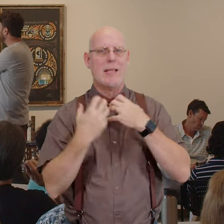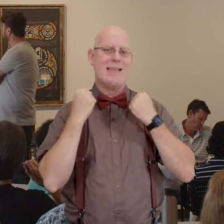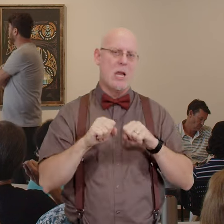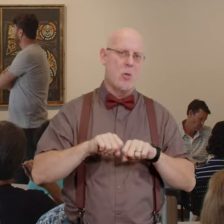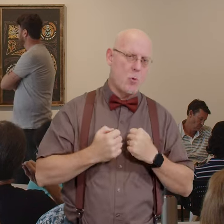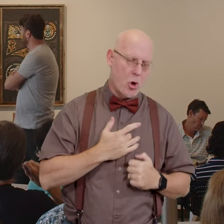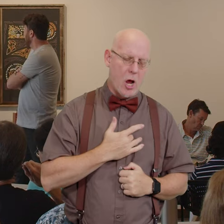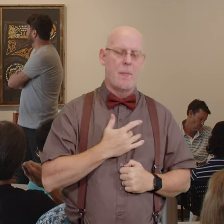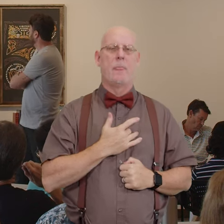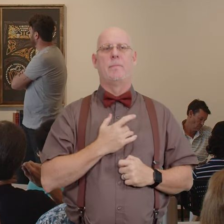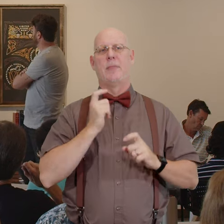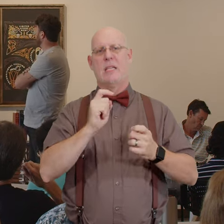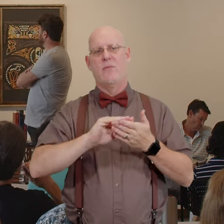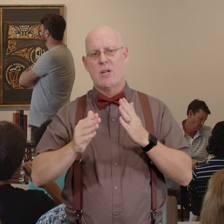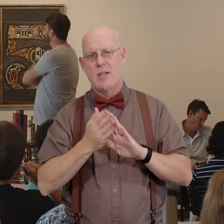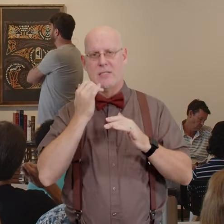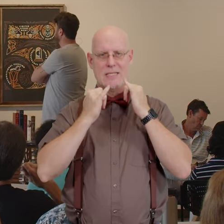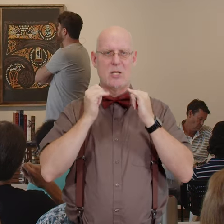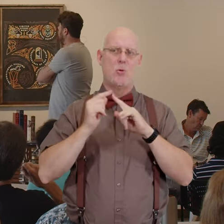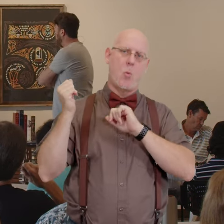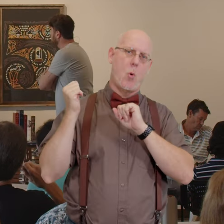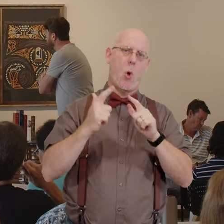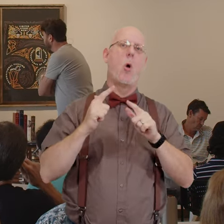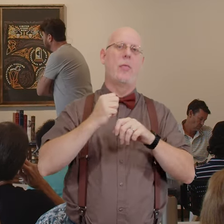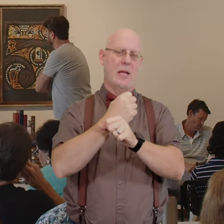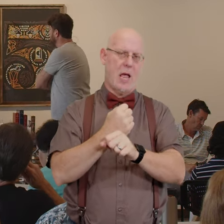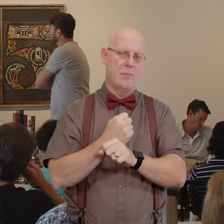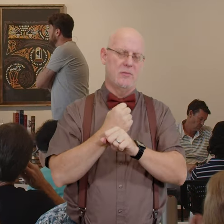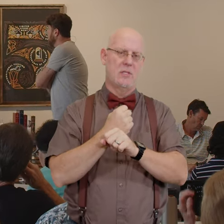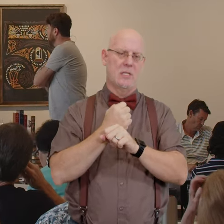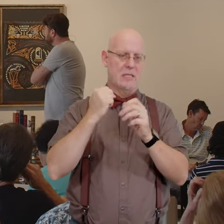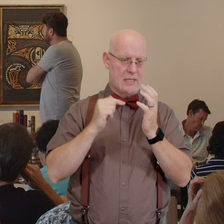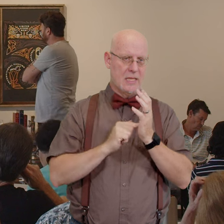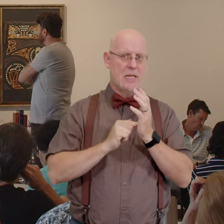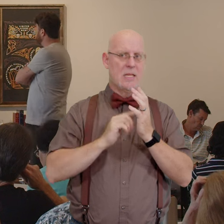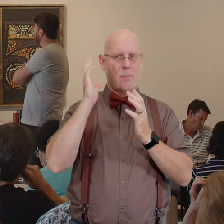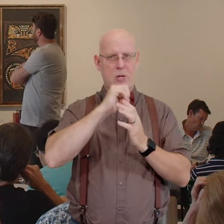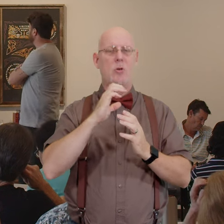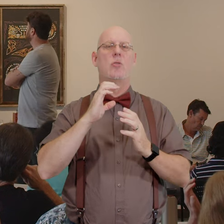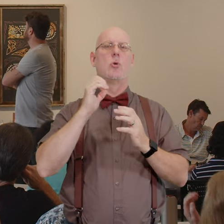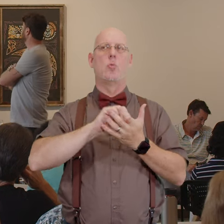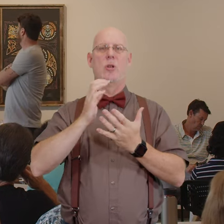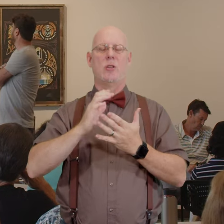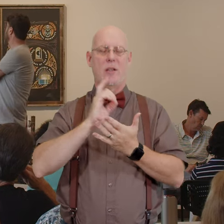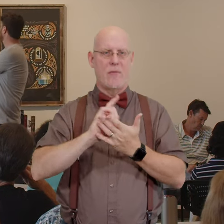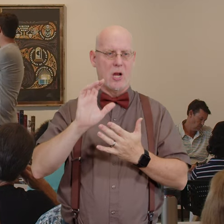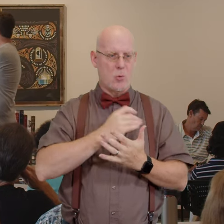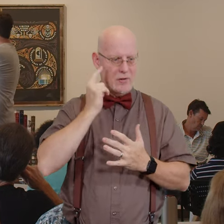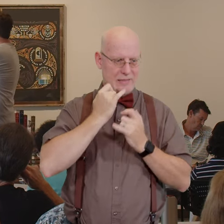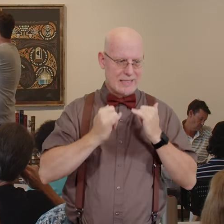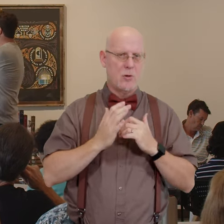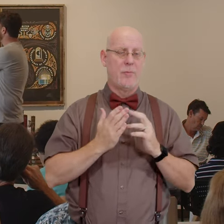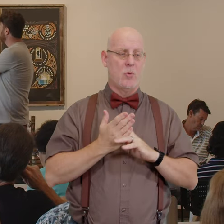to heal the brokenhearted, and to grant forgiveness of sins to all the captives. This is the mystery of the riches of divine grace